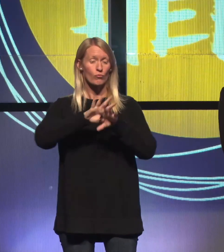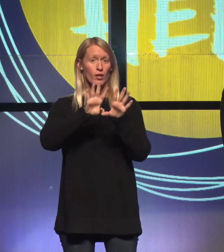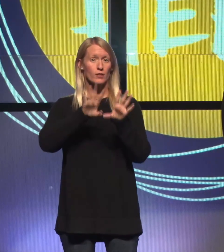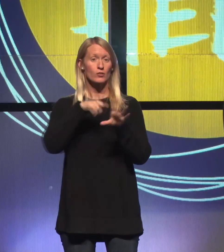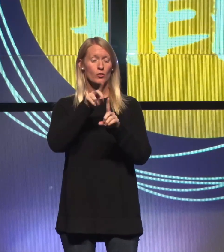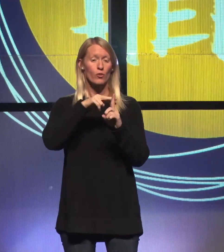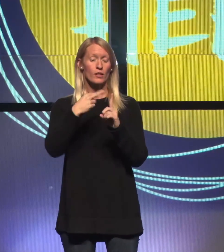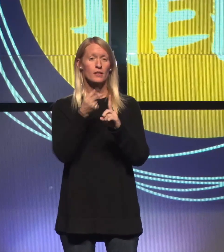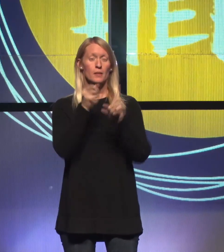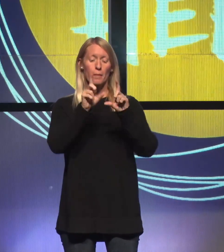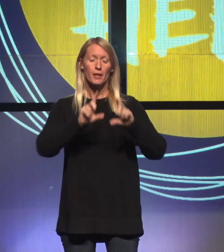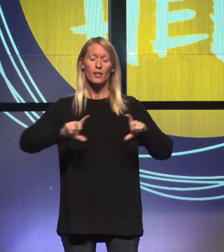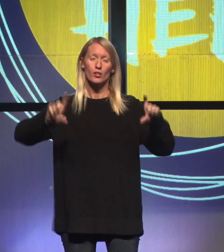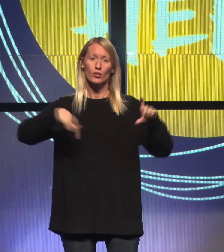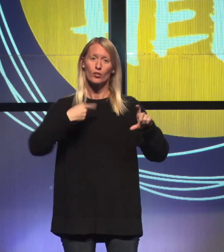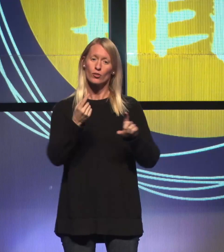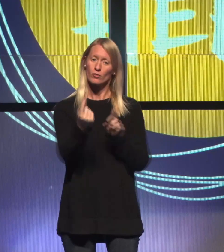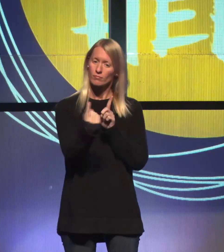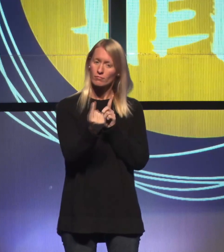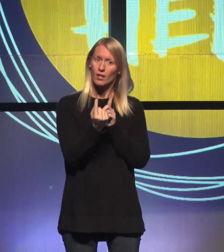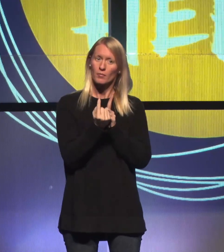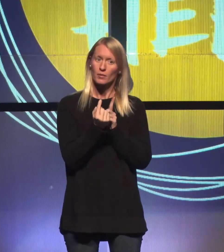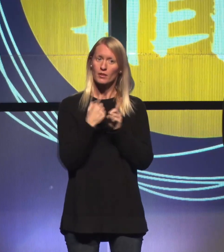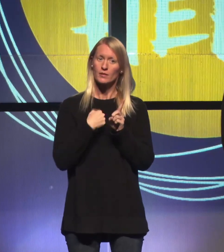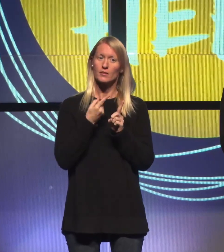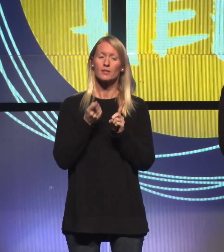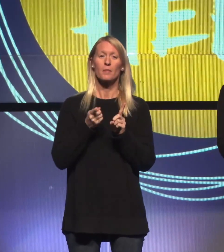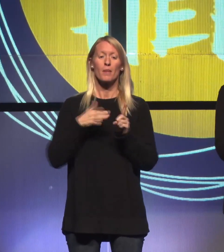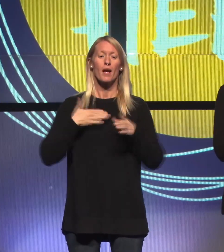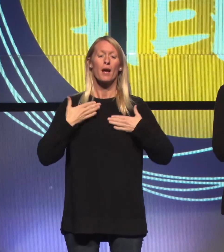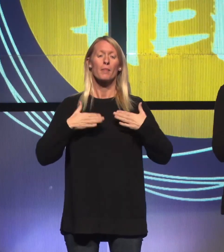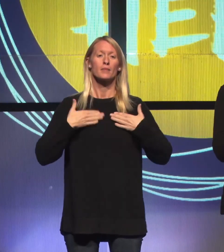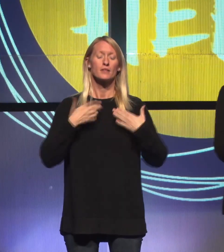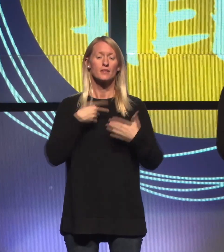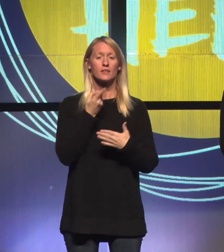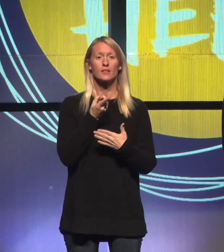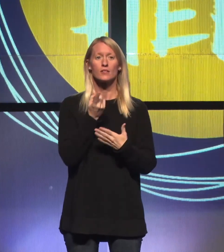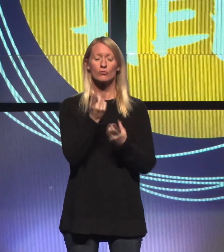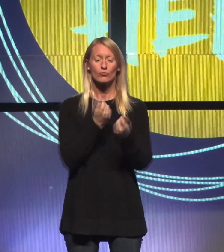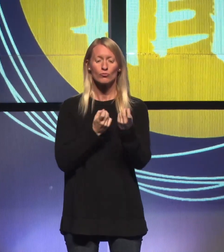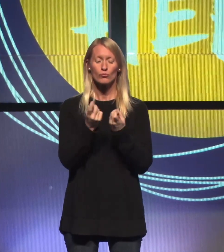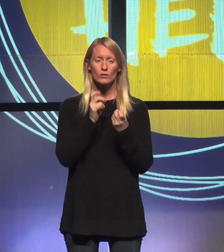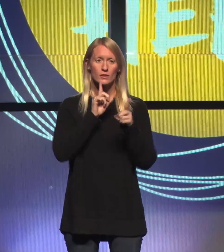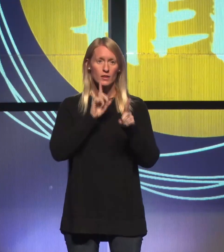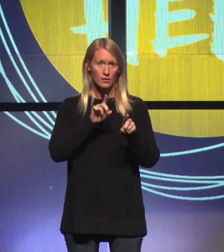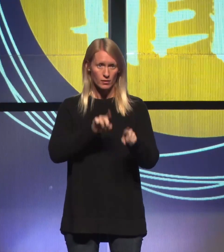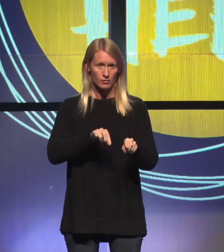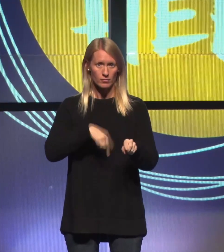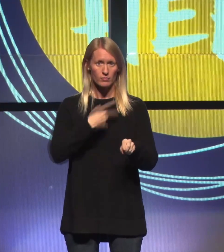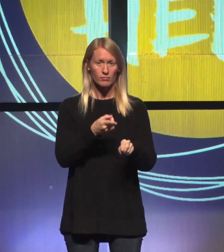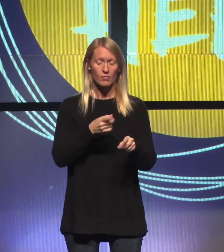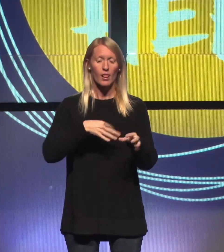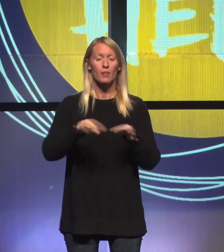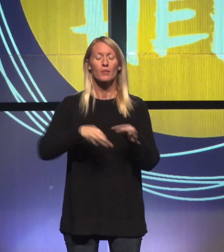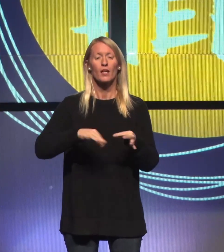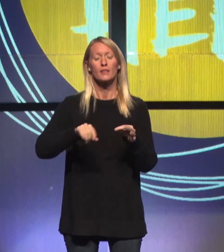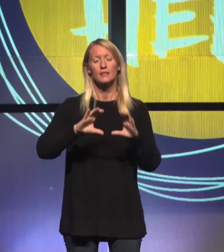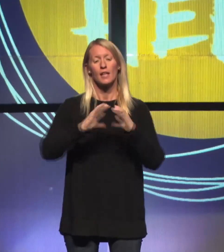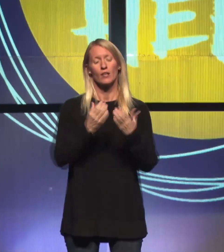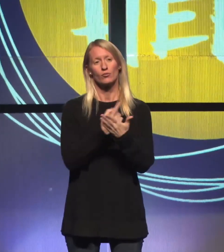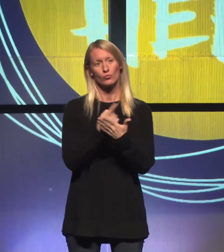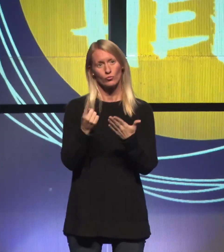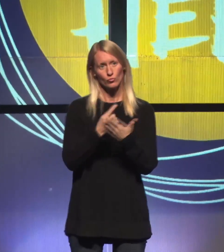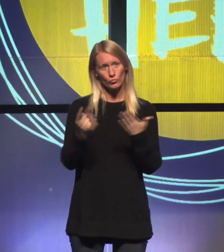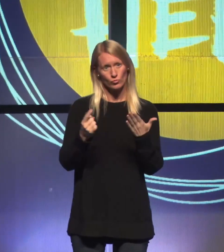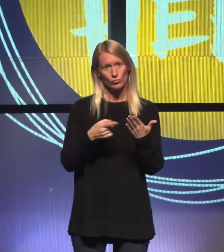happy to answer any questions that you might have about any of the various classes that we have going on throughout the week. So with that,